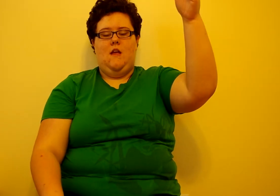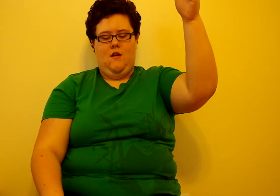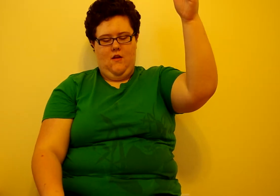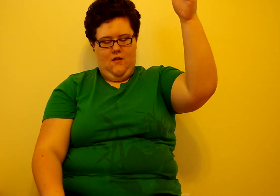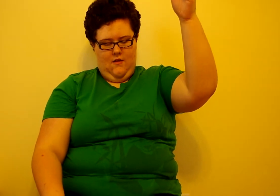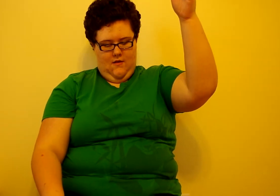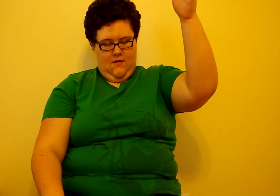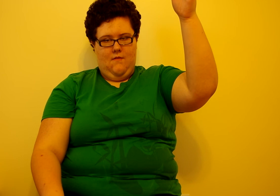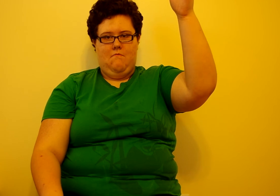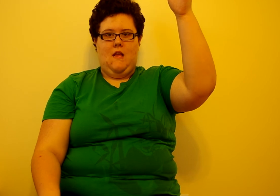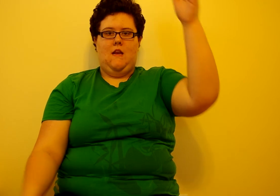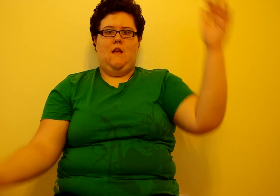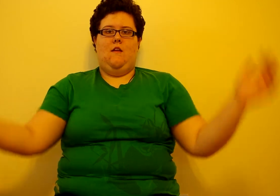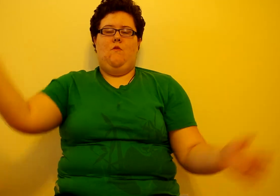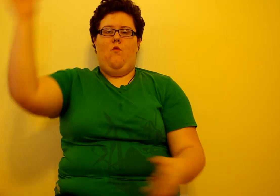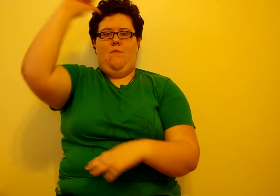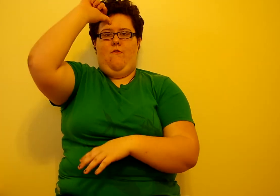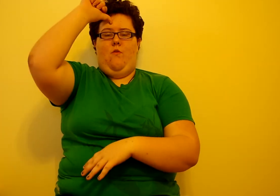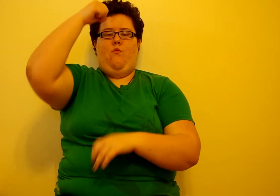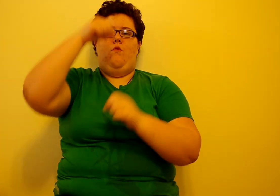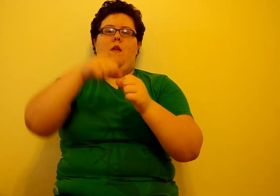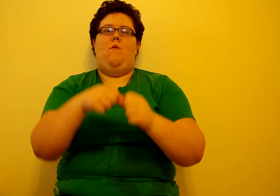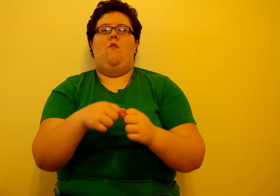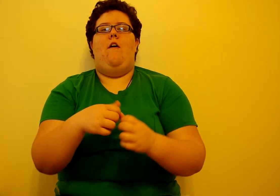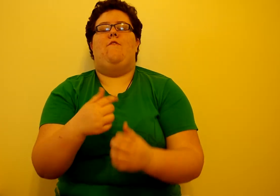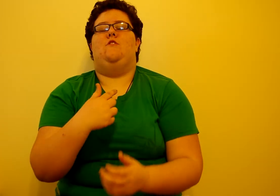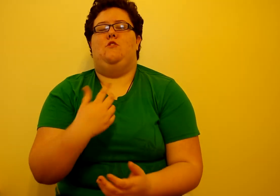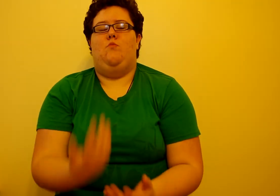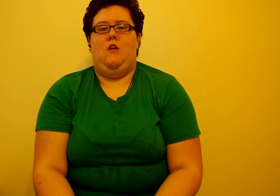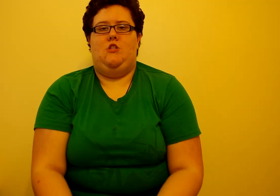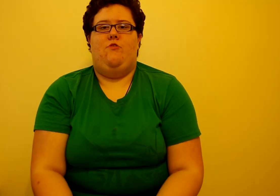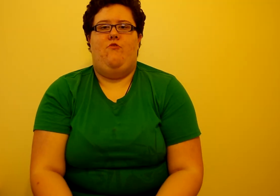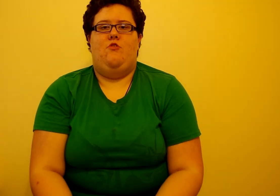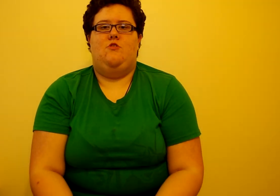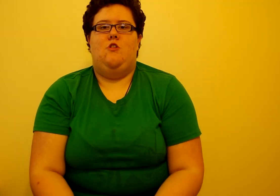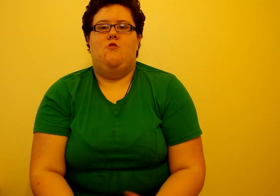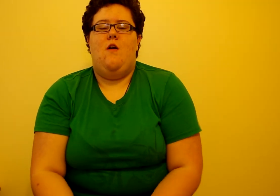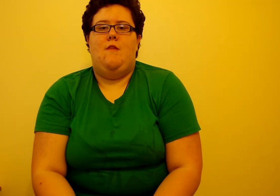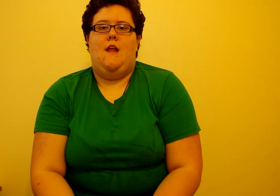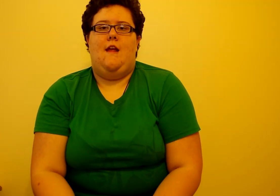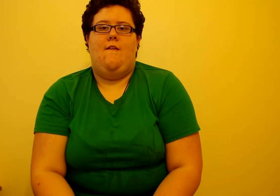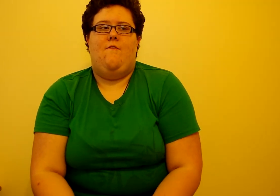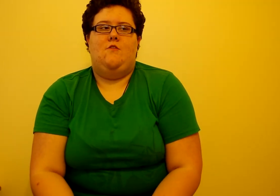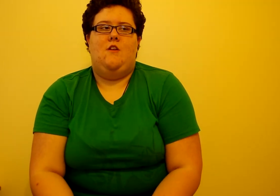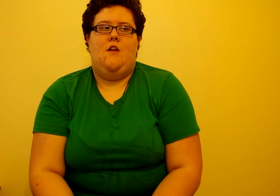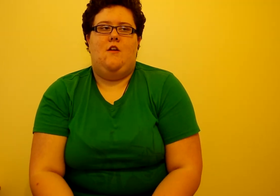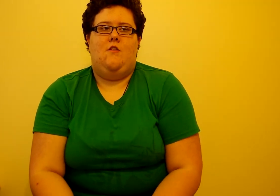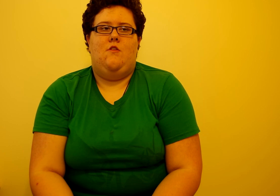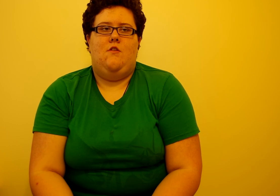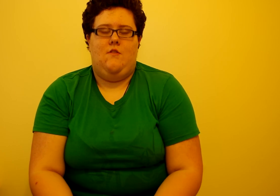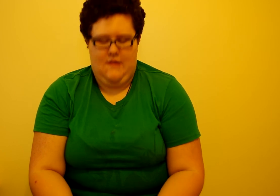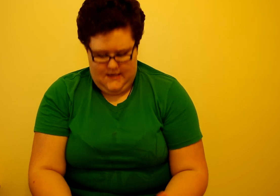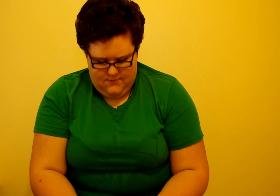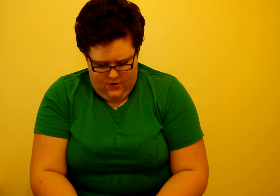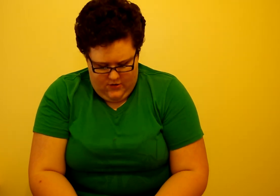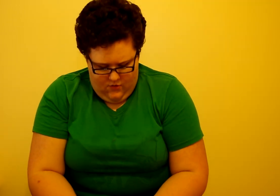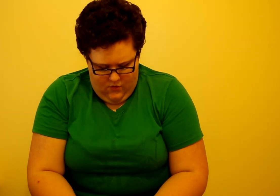hand, meaning it won't be very pretty when you have to switch to your dominant hand for signing the next part of the